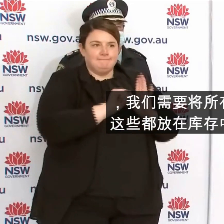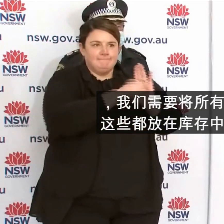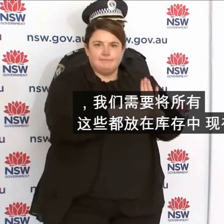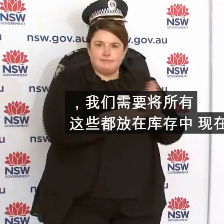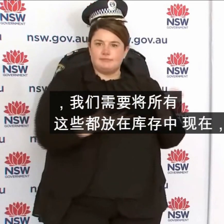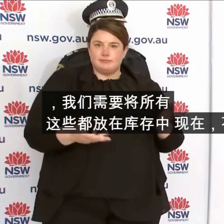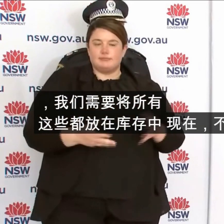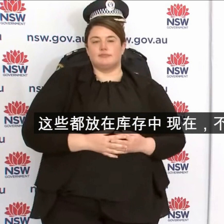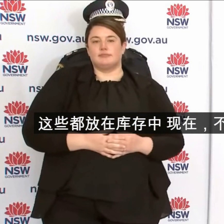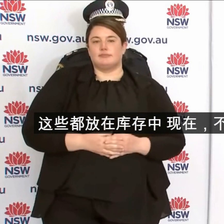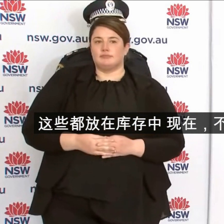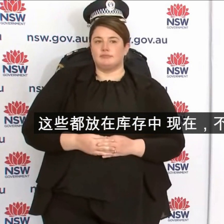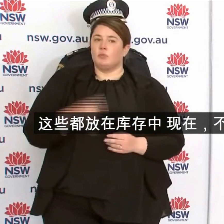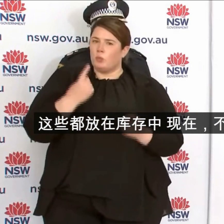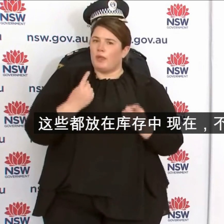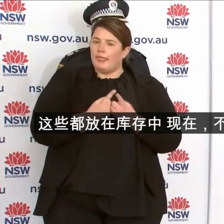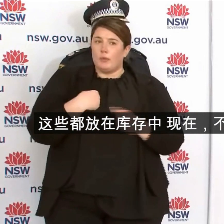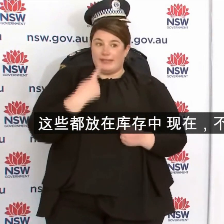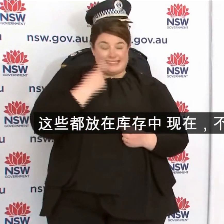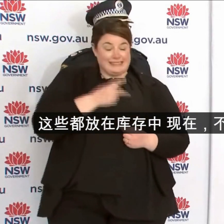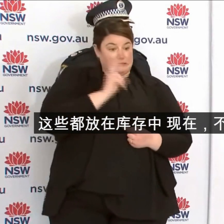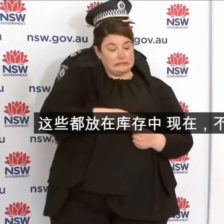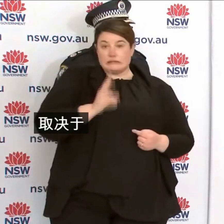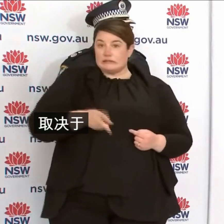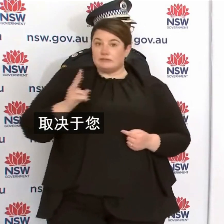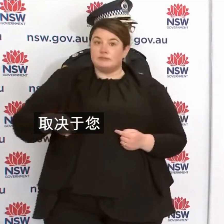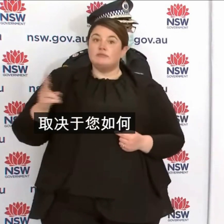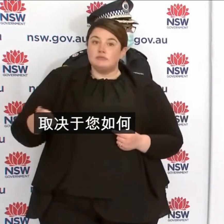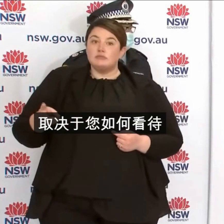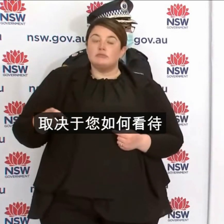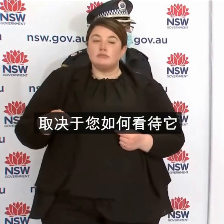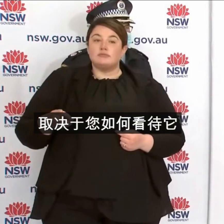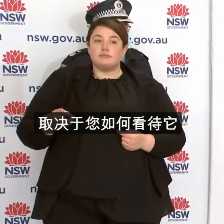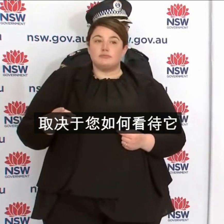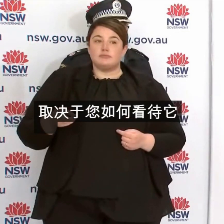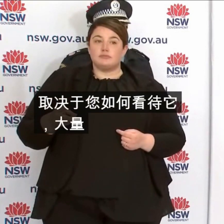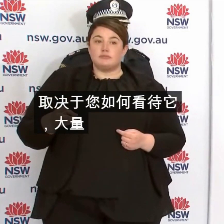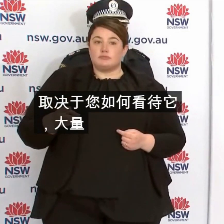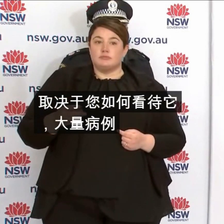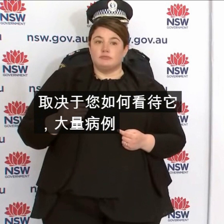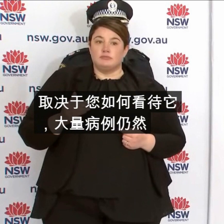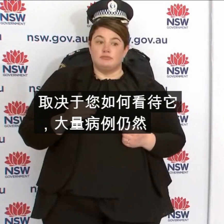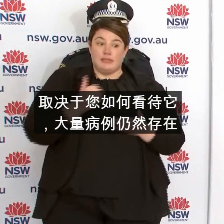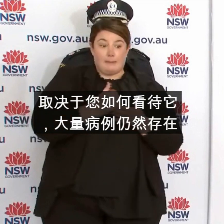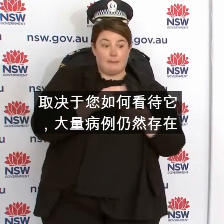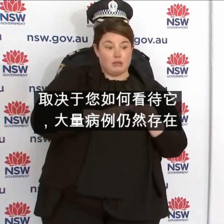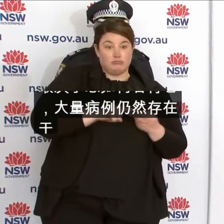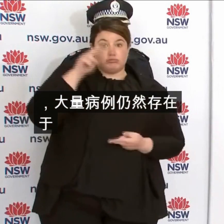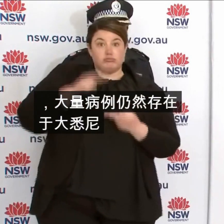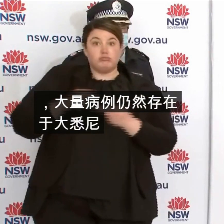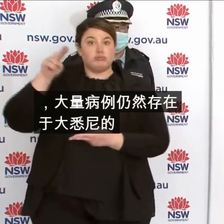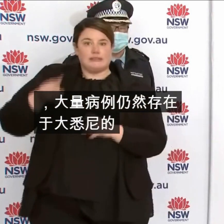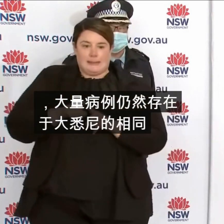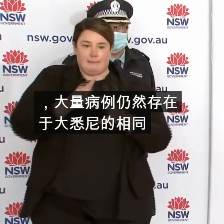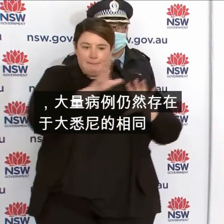stock. Now, one thing that's been very consistent, unfortunately, depending on how you look at it, is that the high number of cases have remained